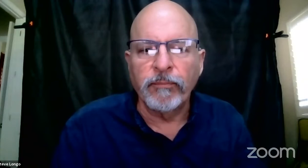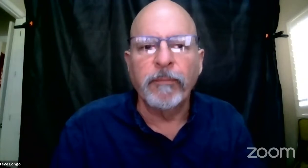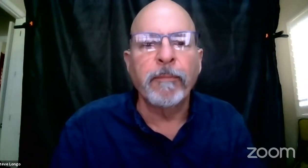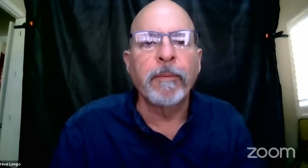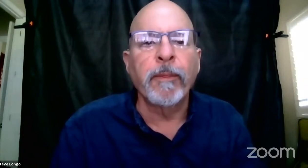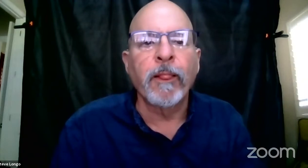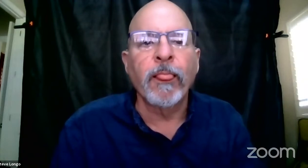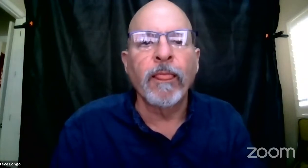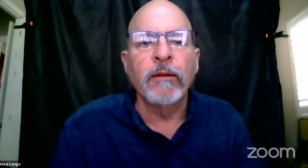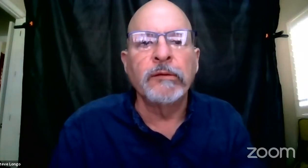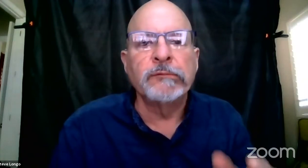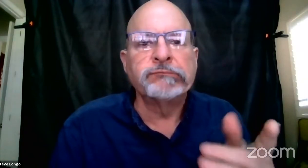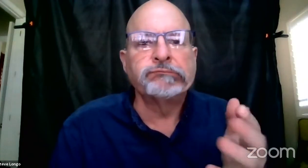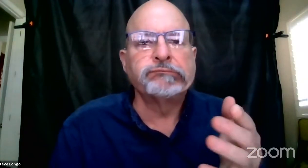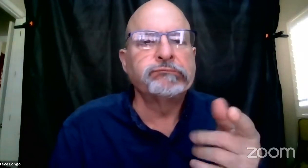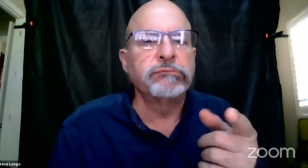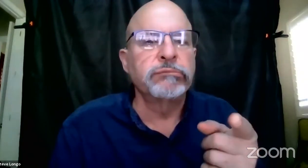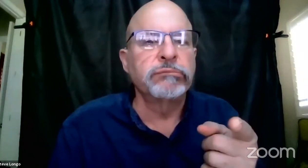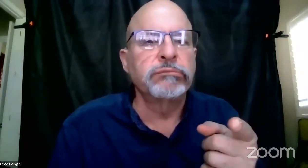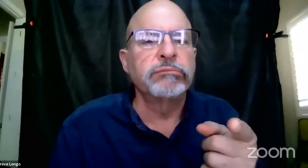Still working on sharing the screen.